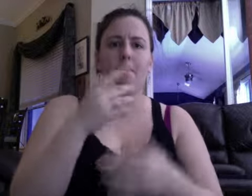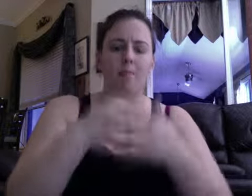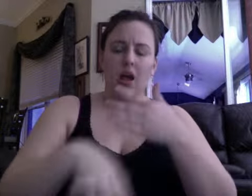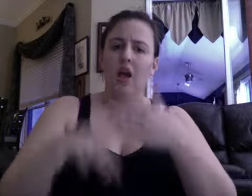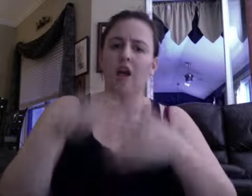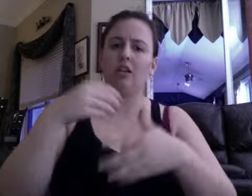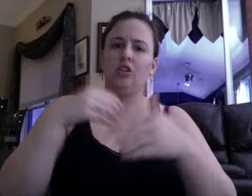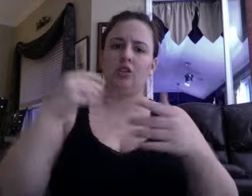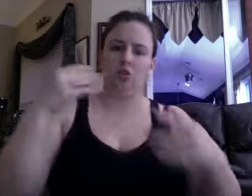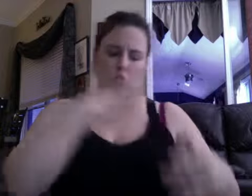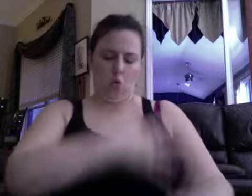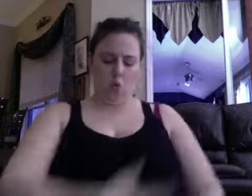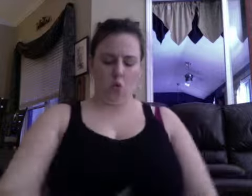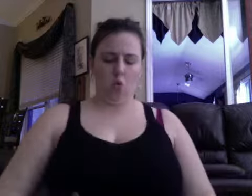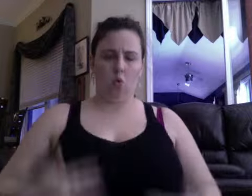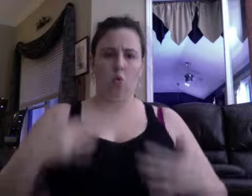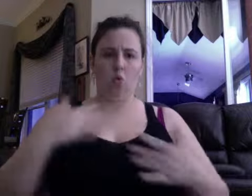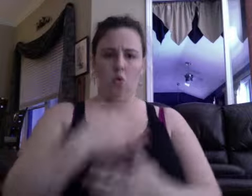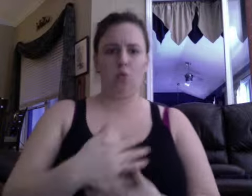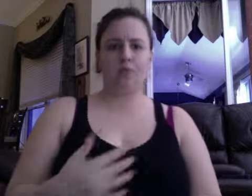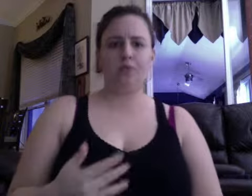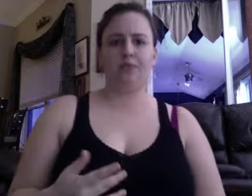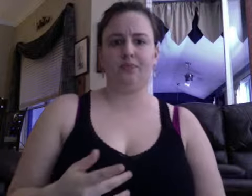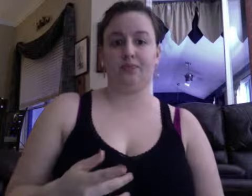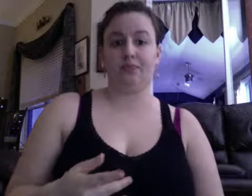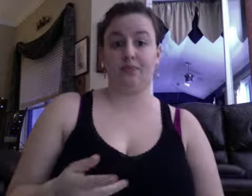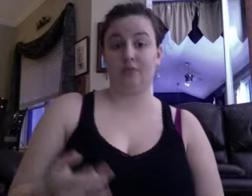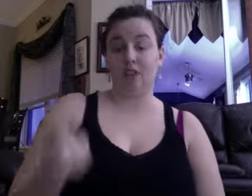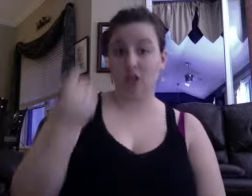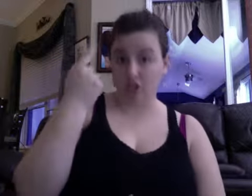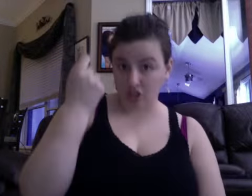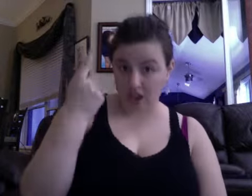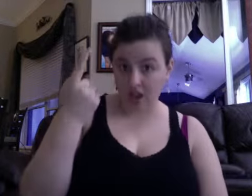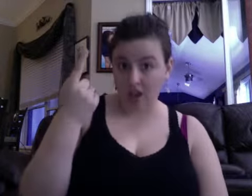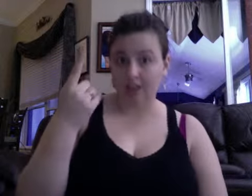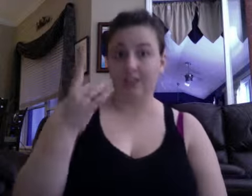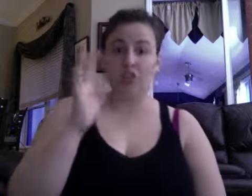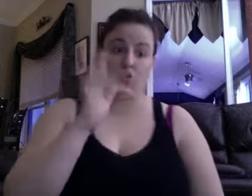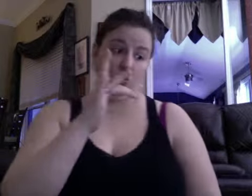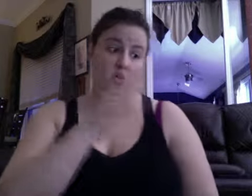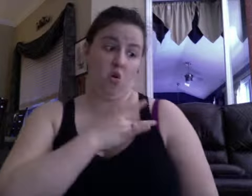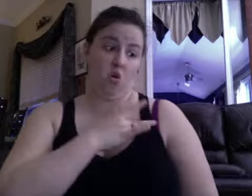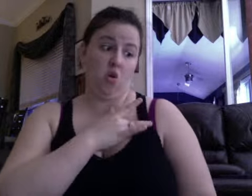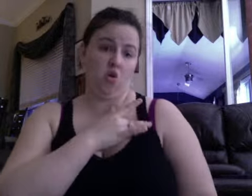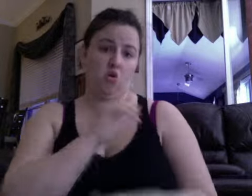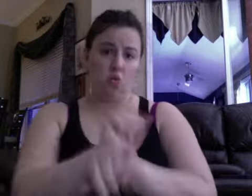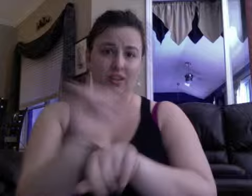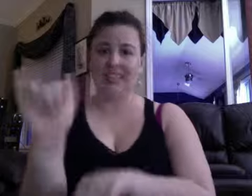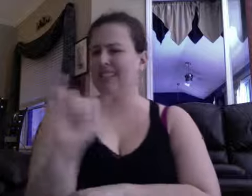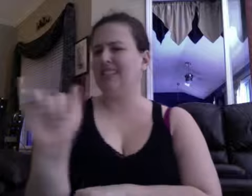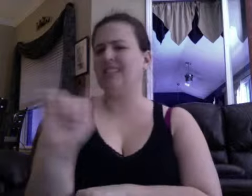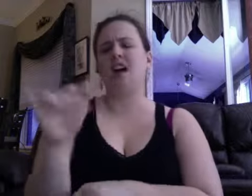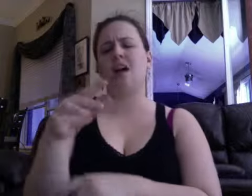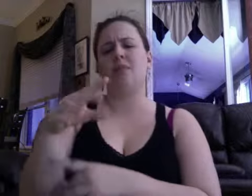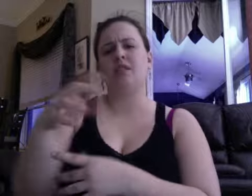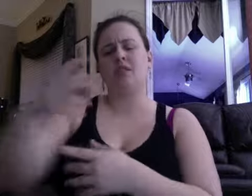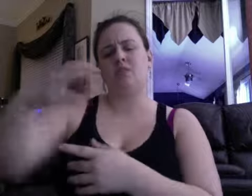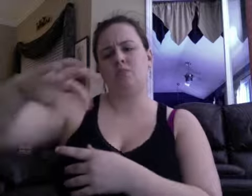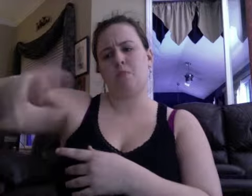thing with a faucet. When you turn a faucet on and you run the water, when you run the water really hard, or you want